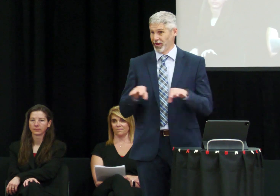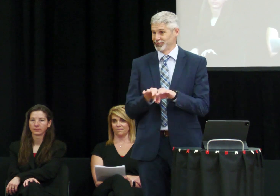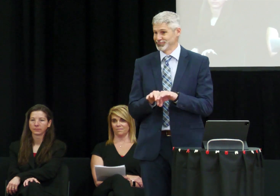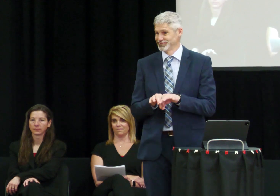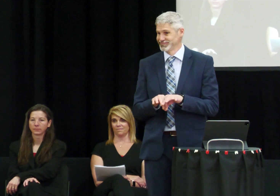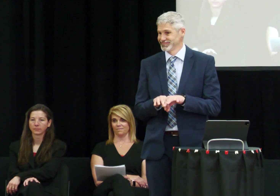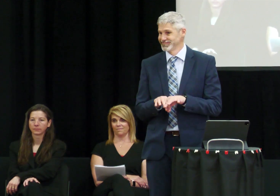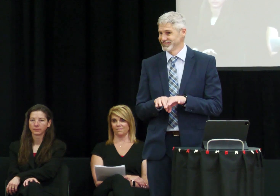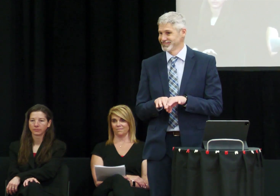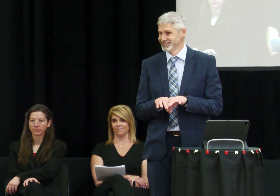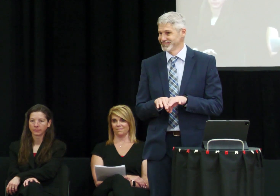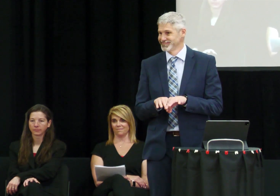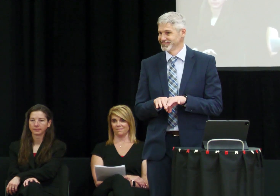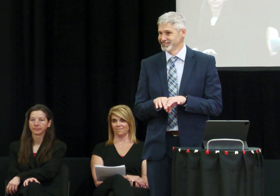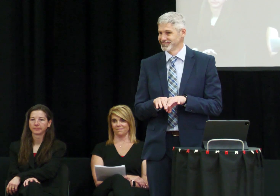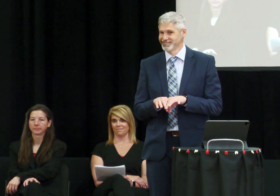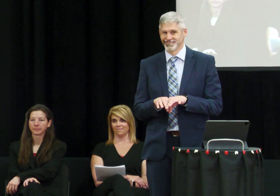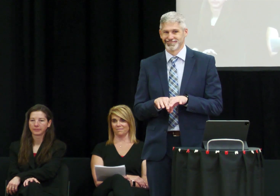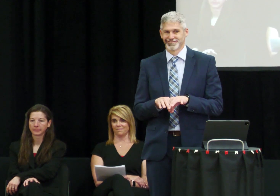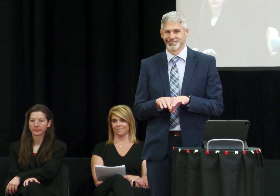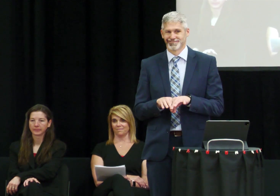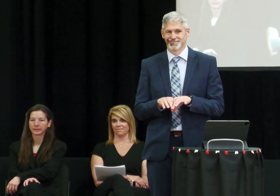So today matters.